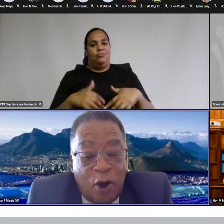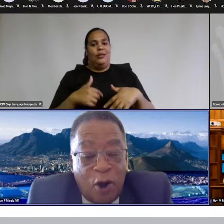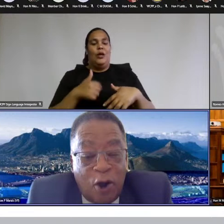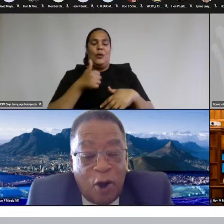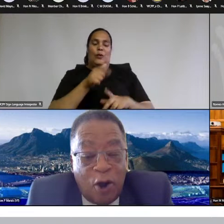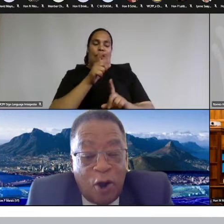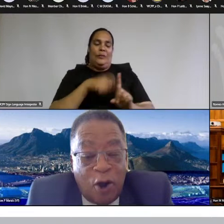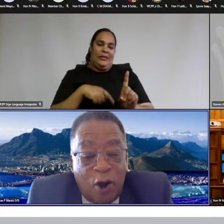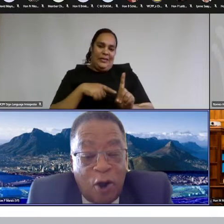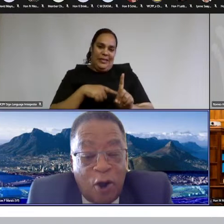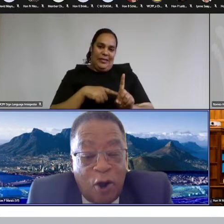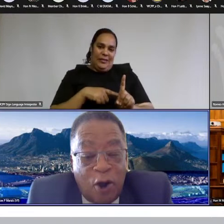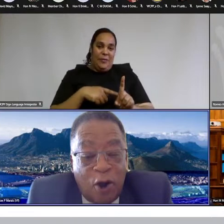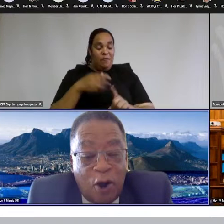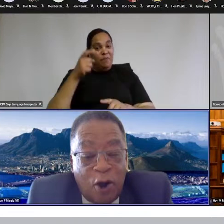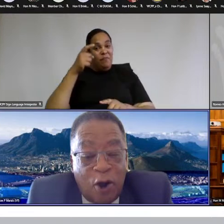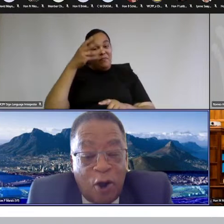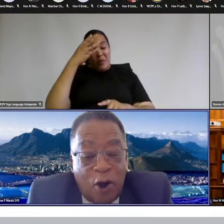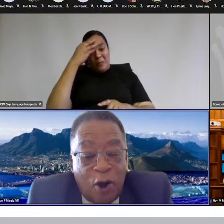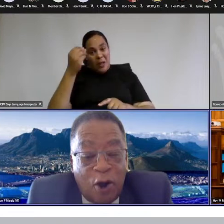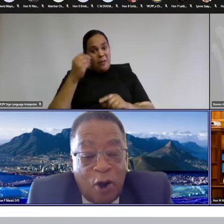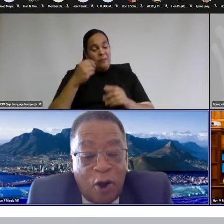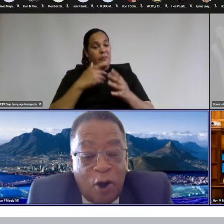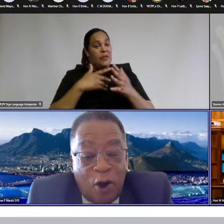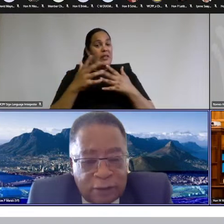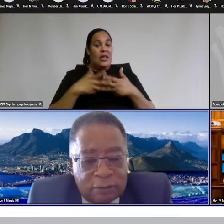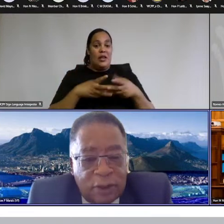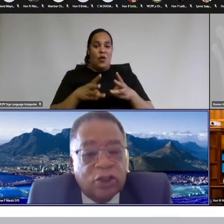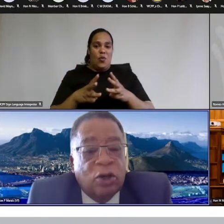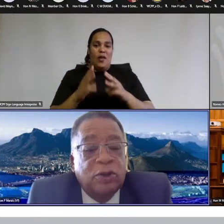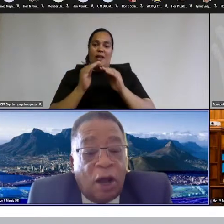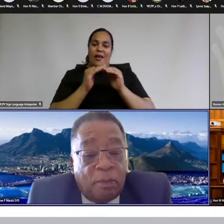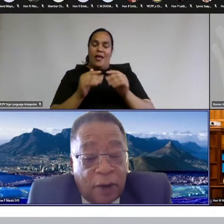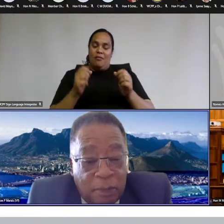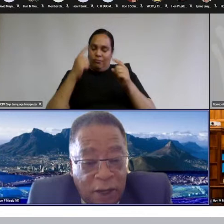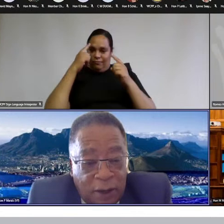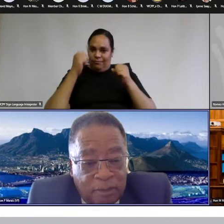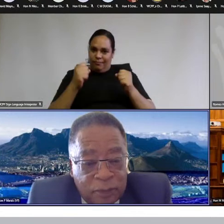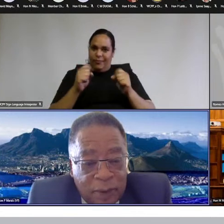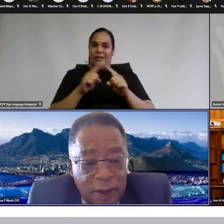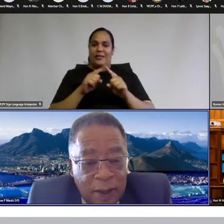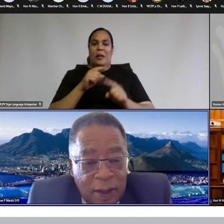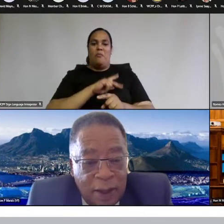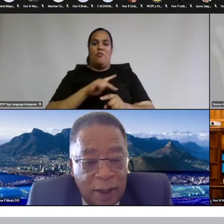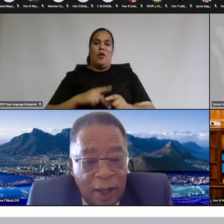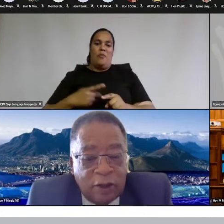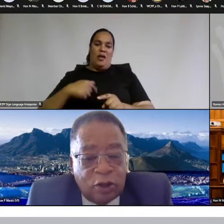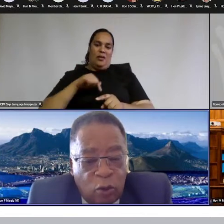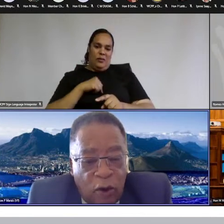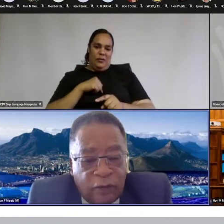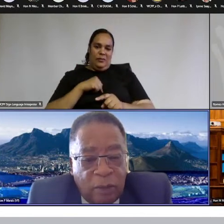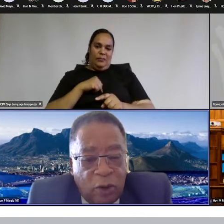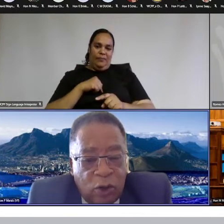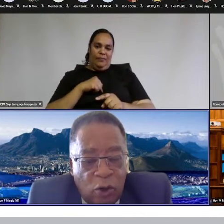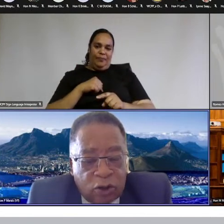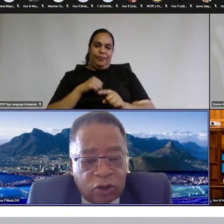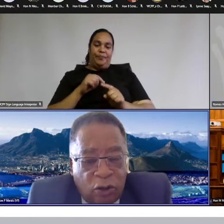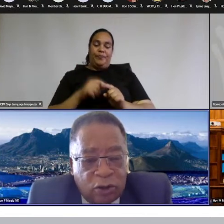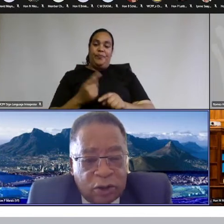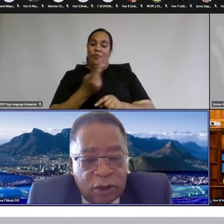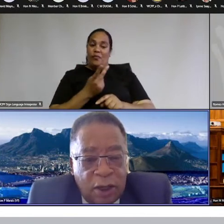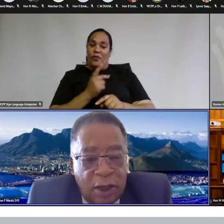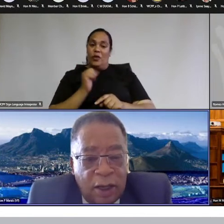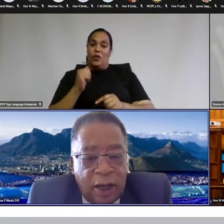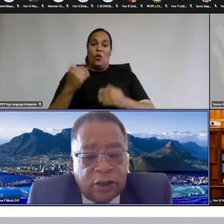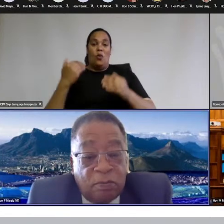soldier. Intelligent in every way, level-headed, and so is our Premier. And the two of them on